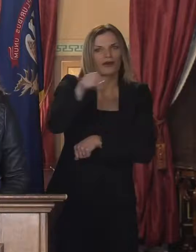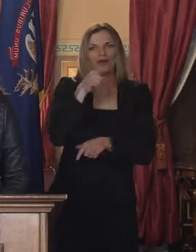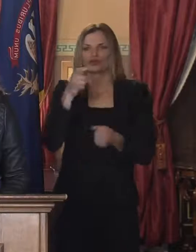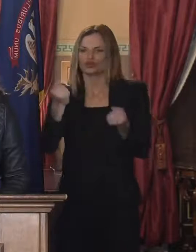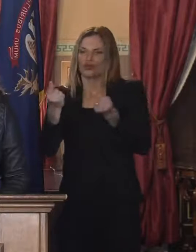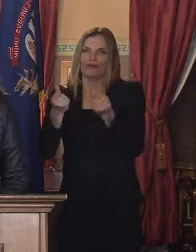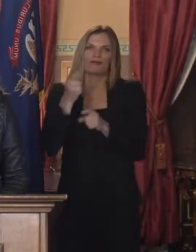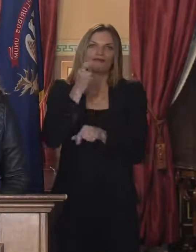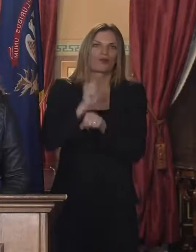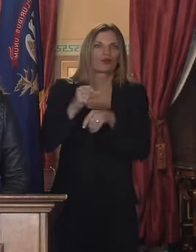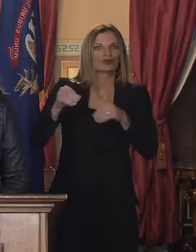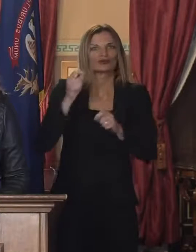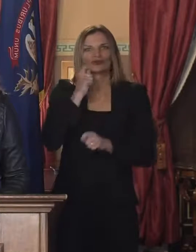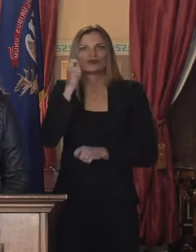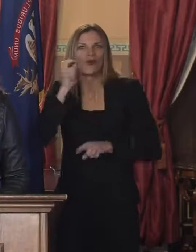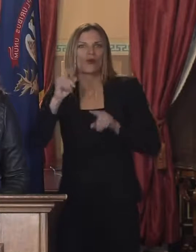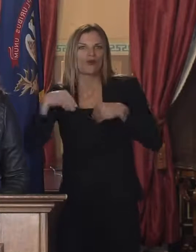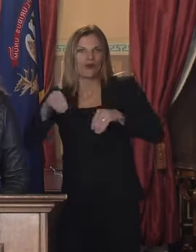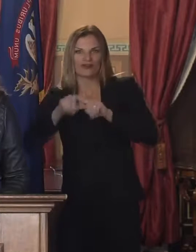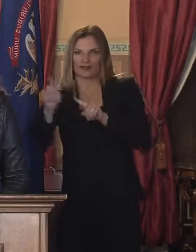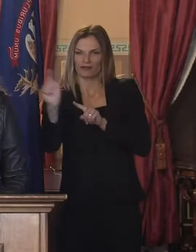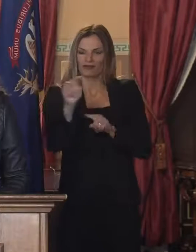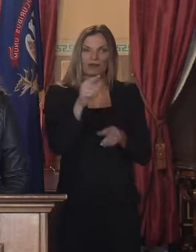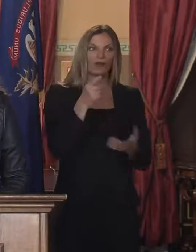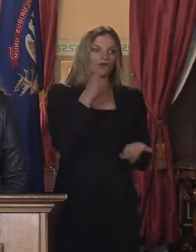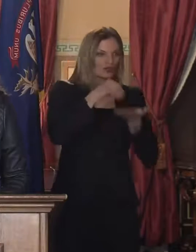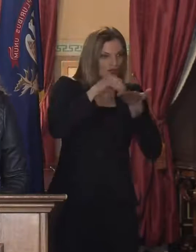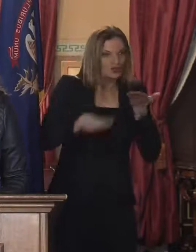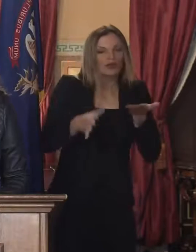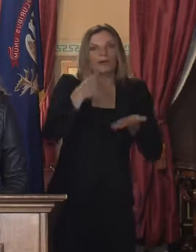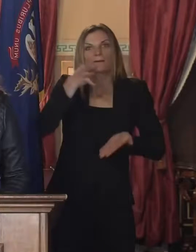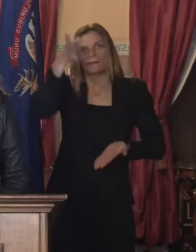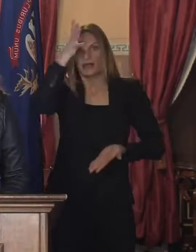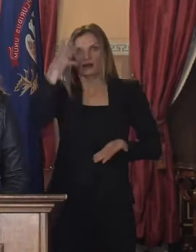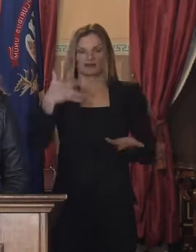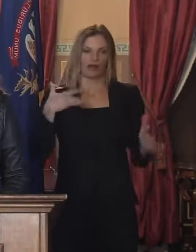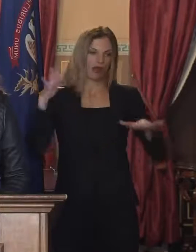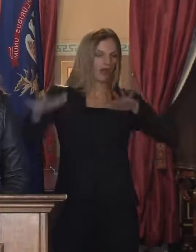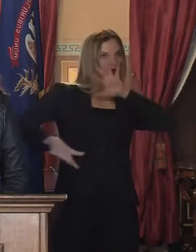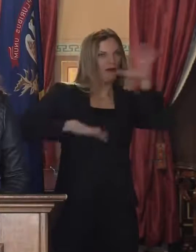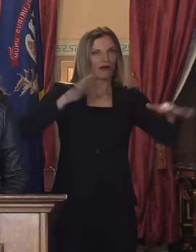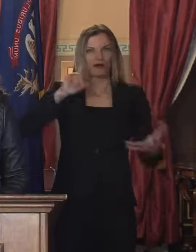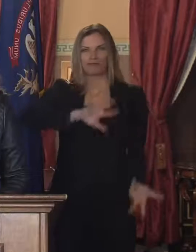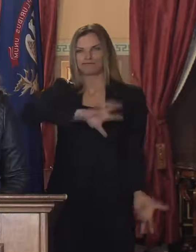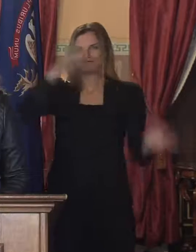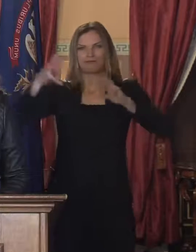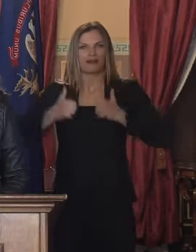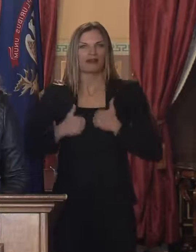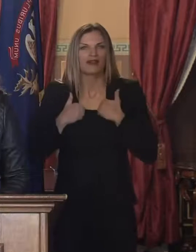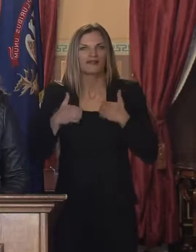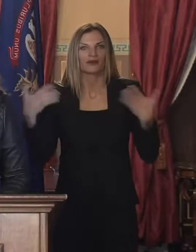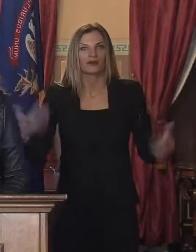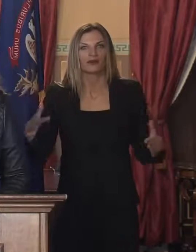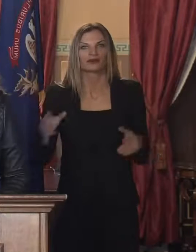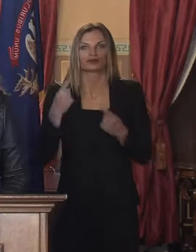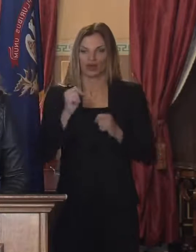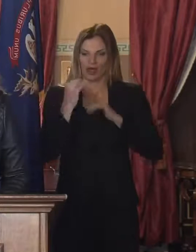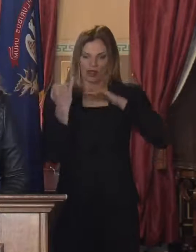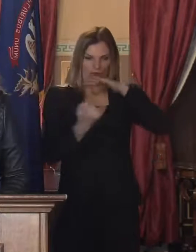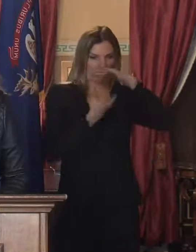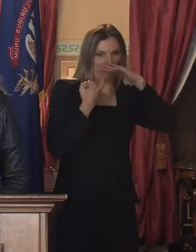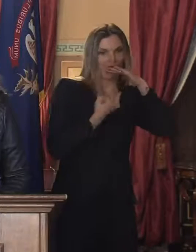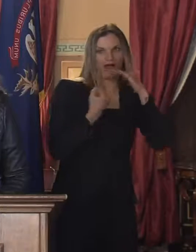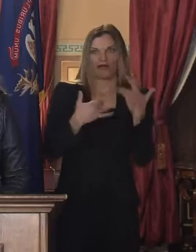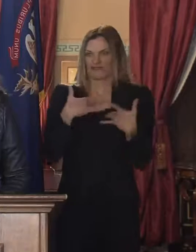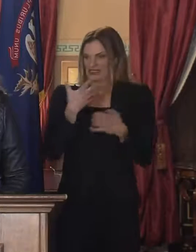the teachers and students and parents. Hard for those who have had to stay isolated to stay safe. And it's not